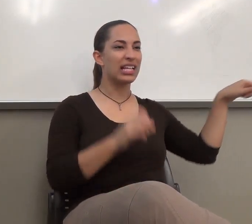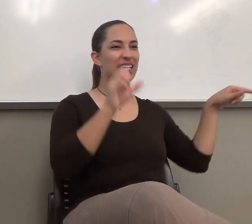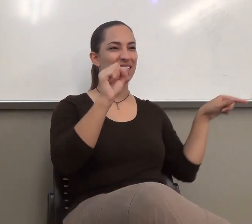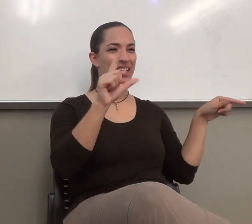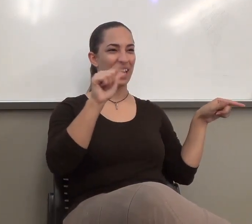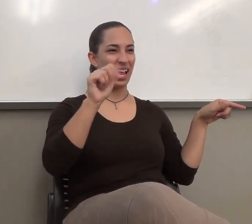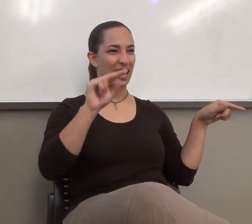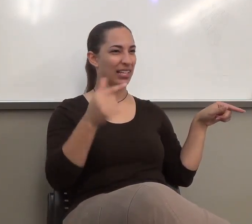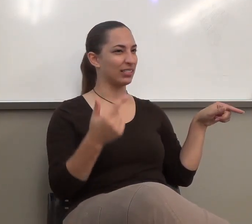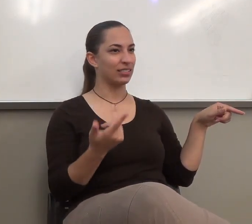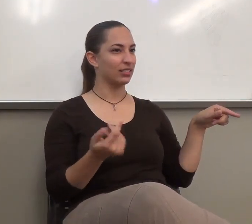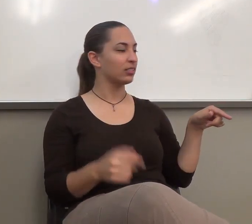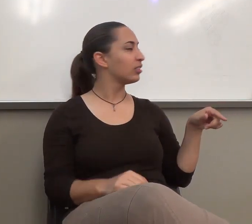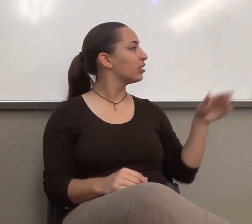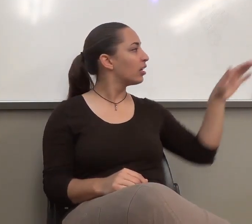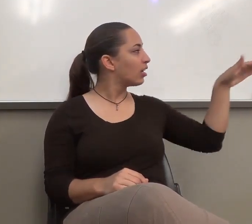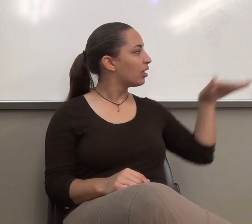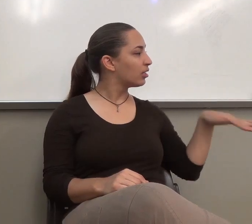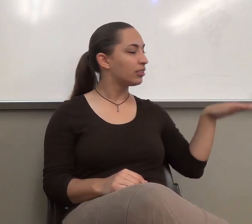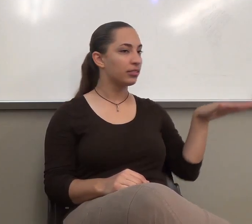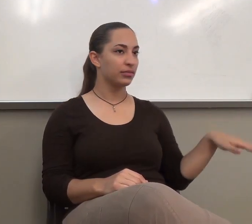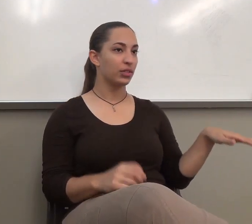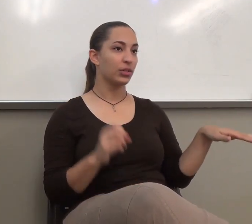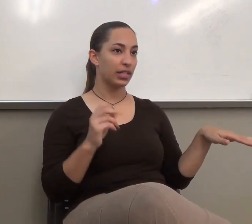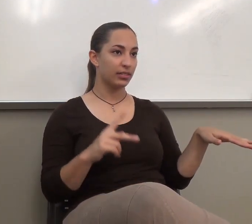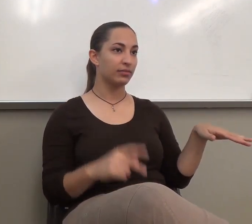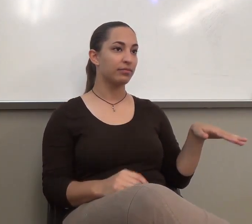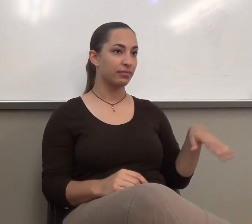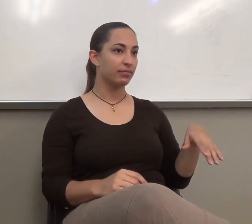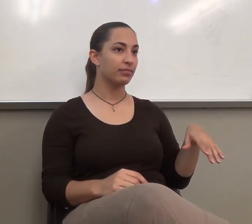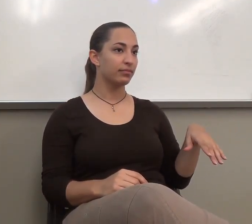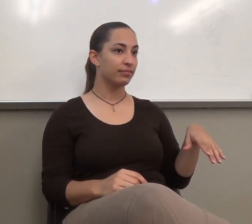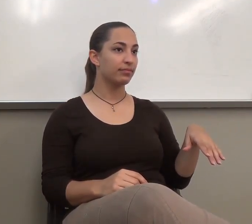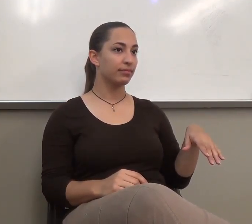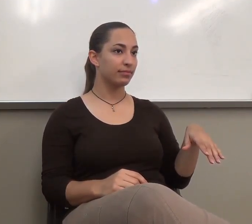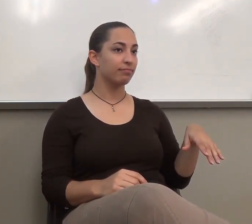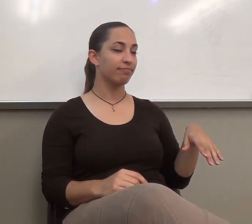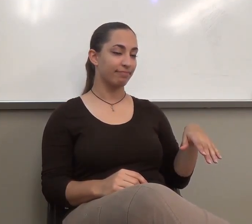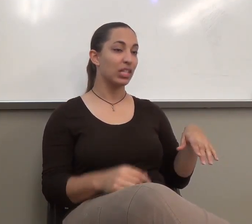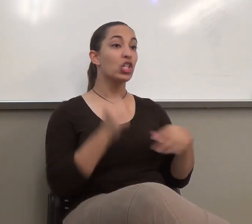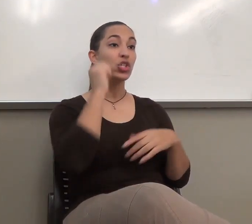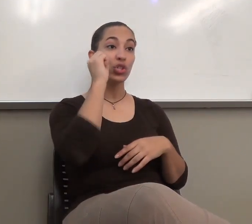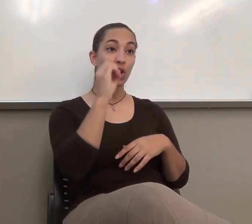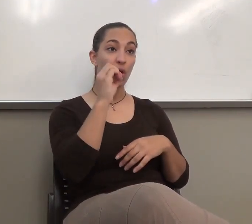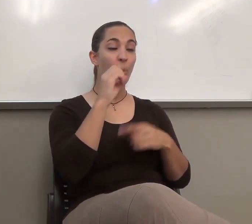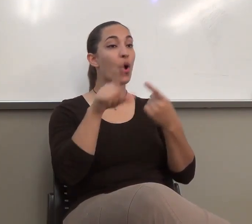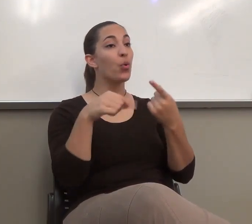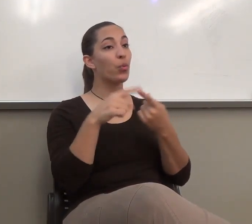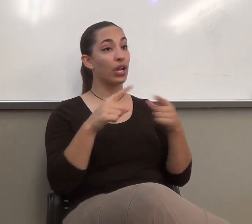third person singular, third person plural. Okay? So when you conjugate a